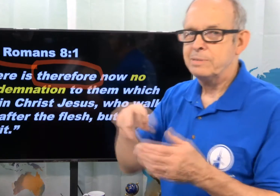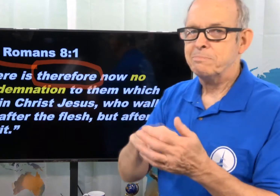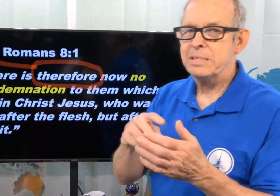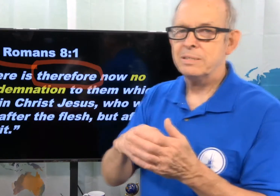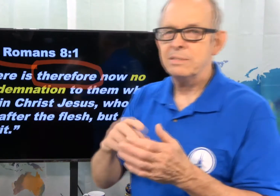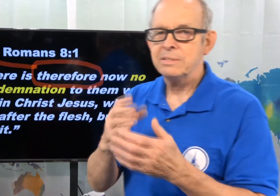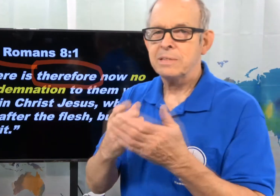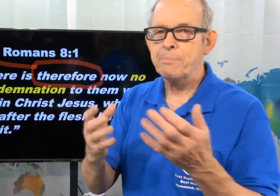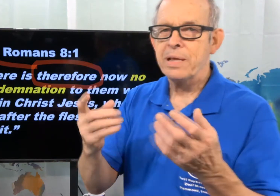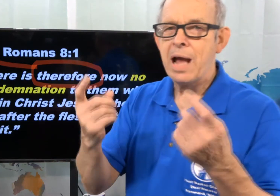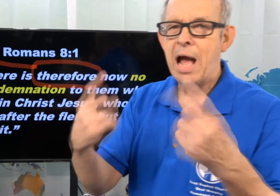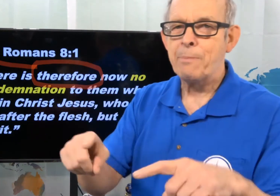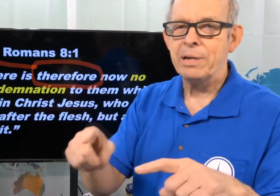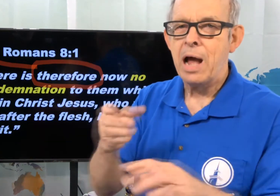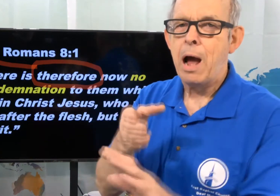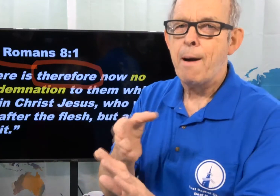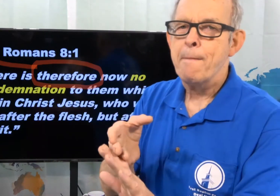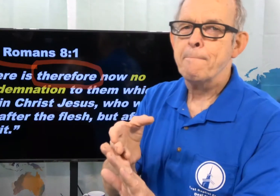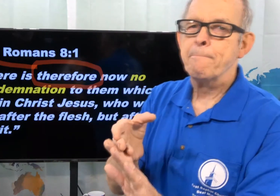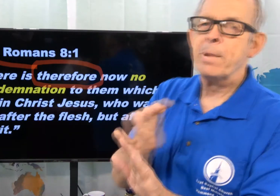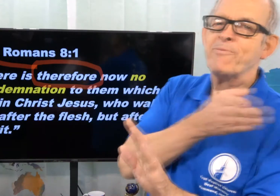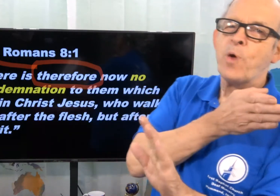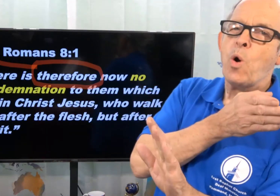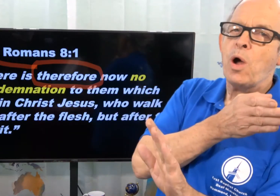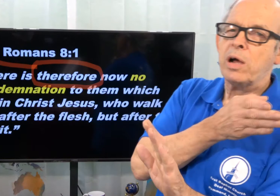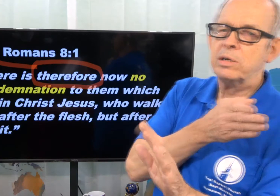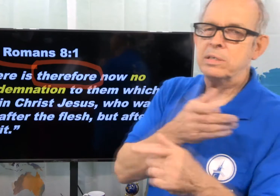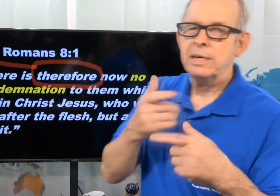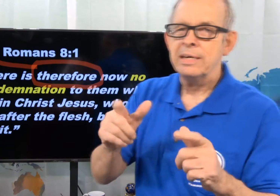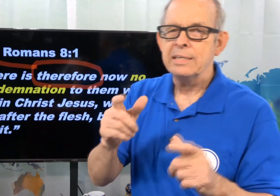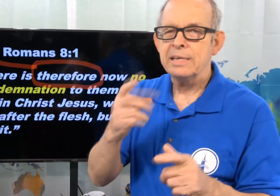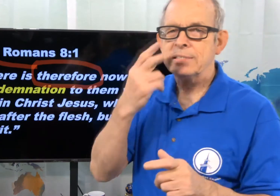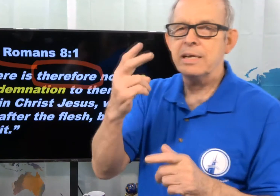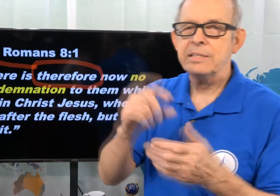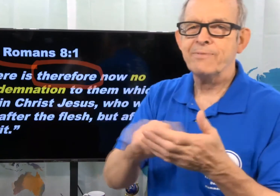Mean something happened before. Let's see the first